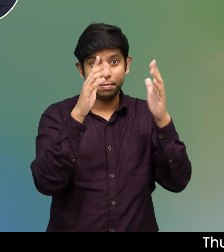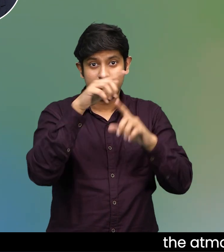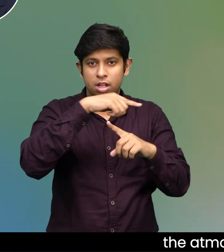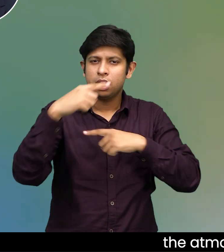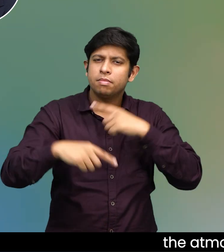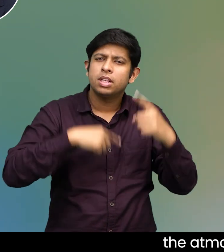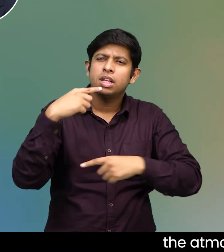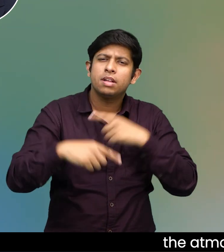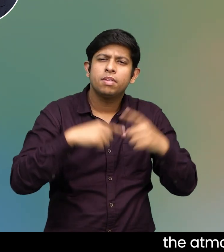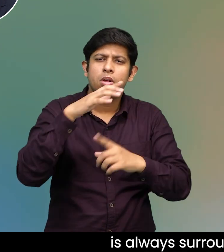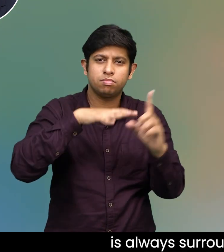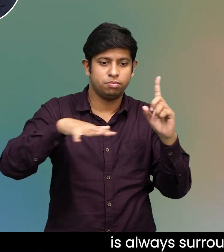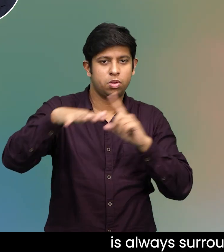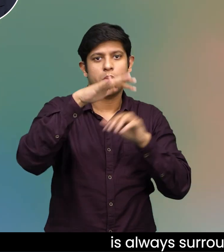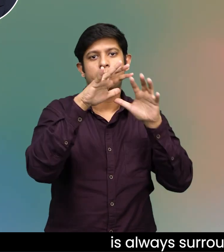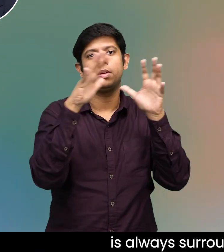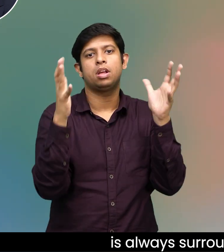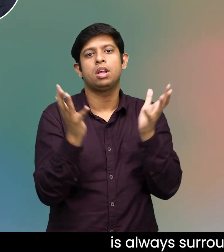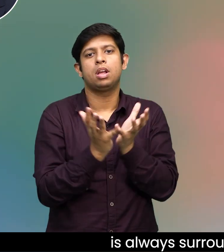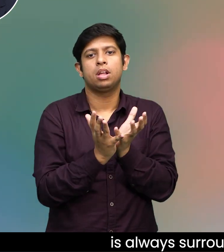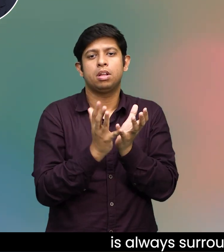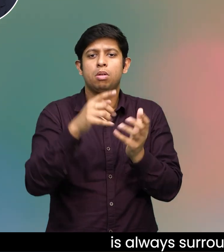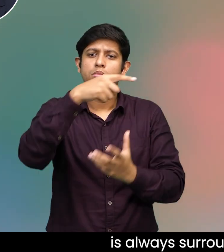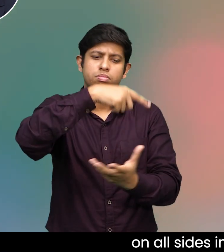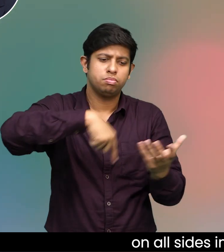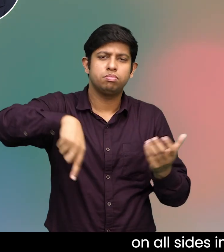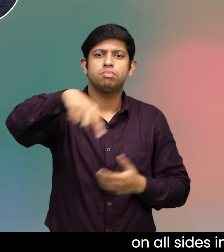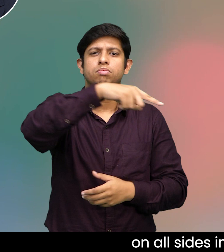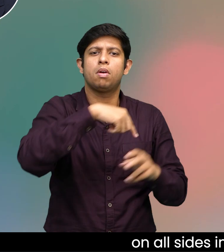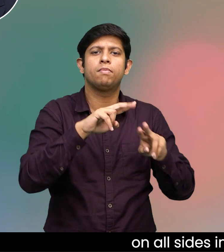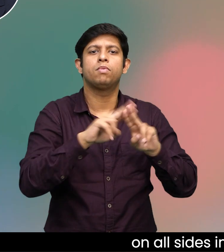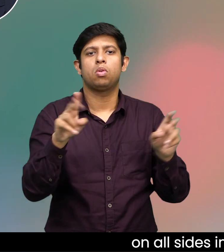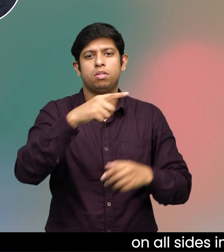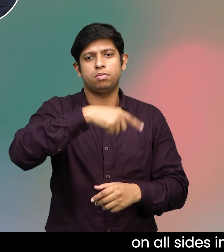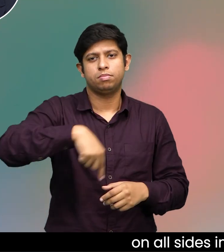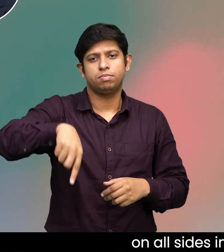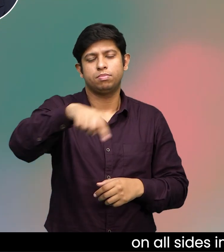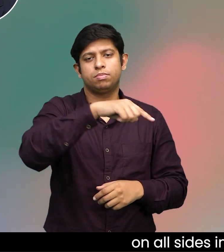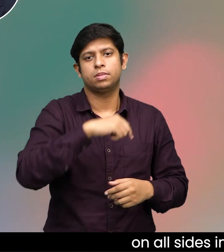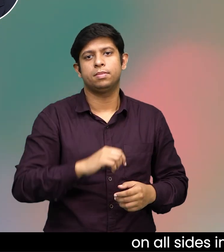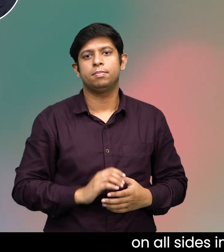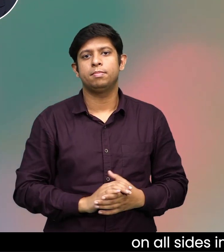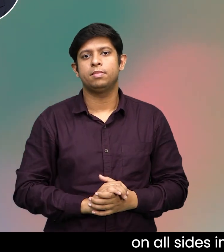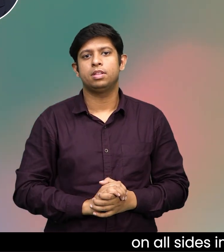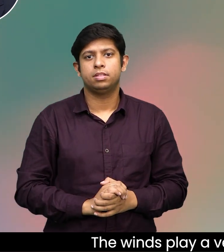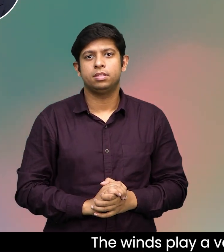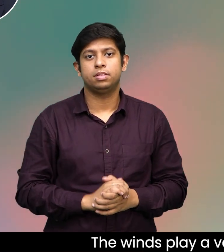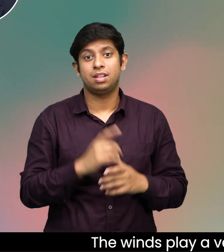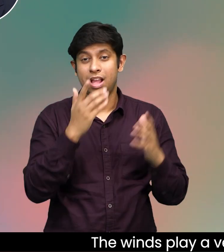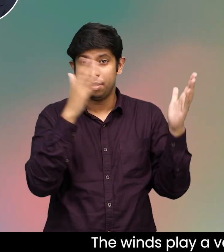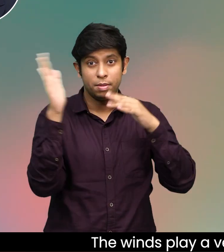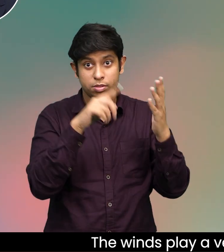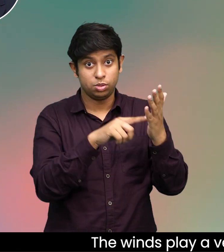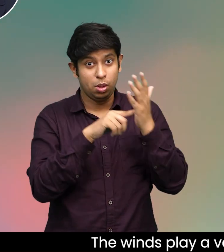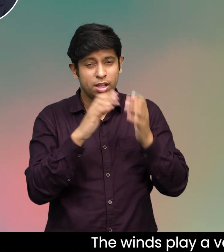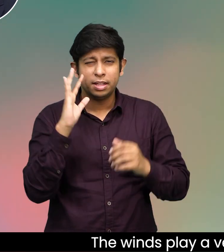Thus, the atmosphere is always surrounding the Earth on all sides in circulation. The